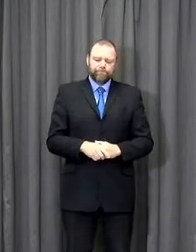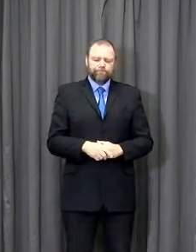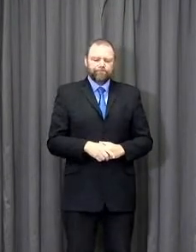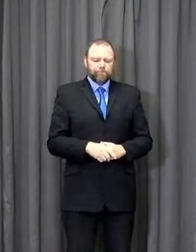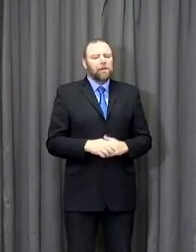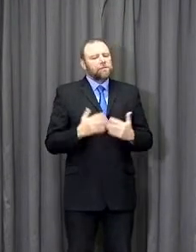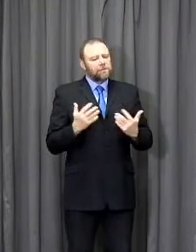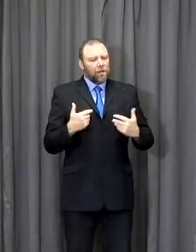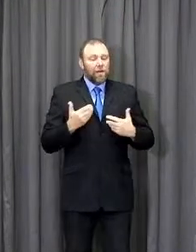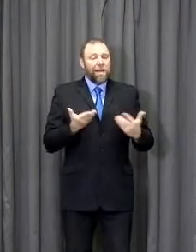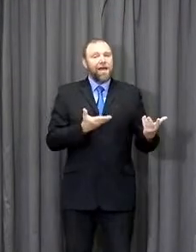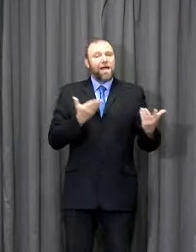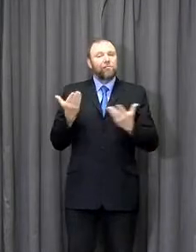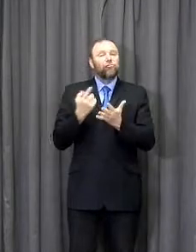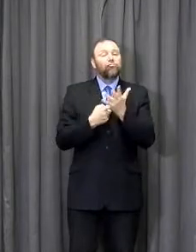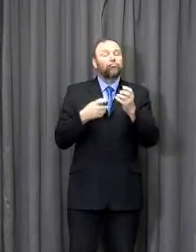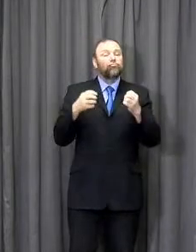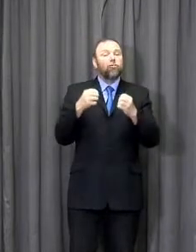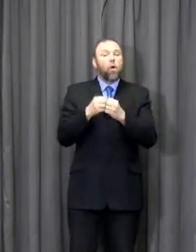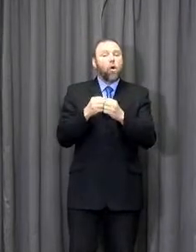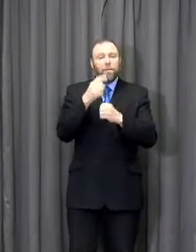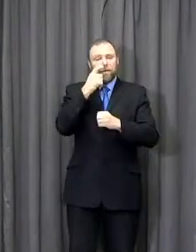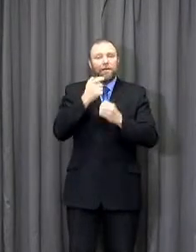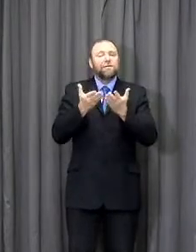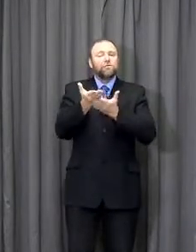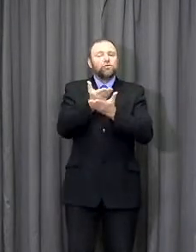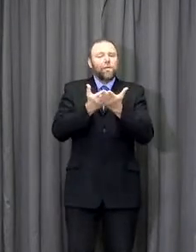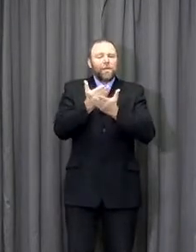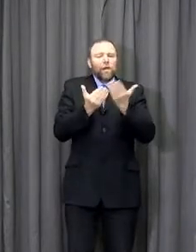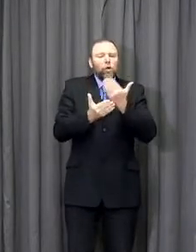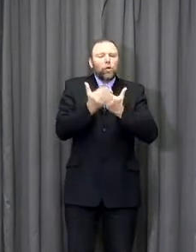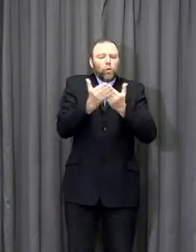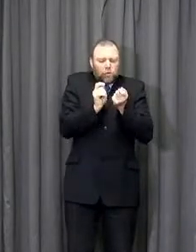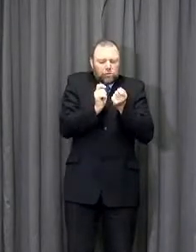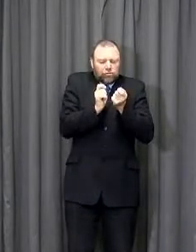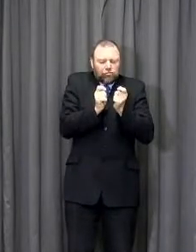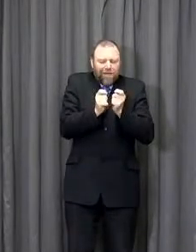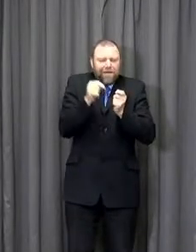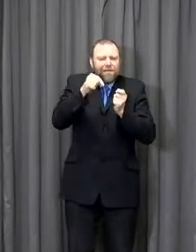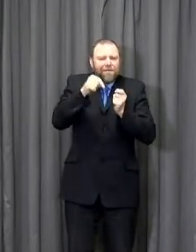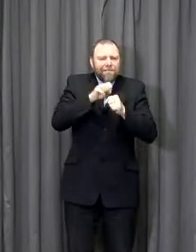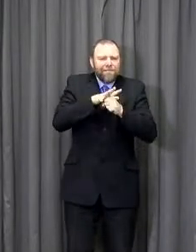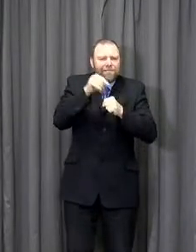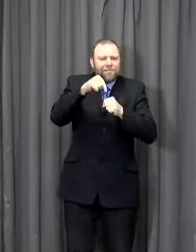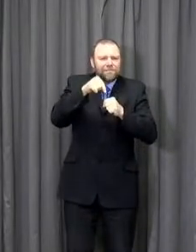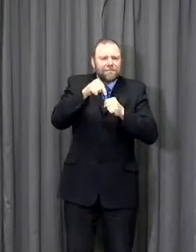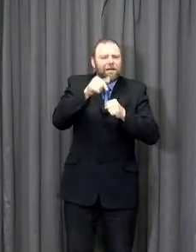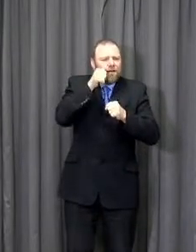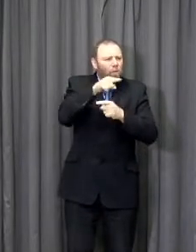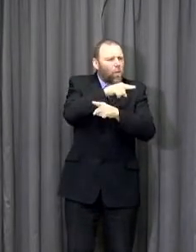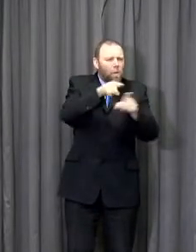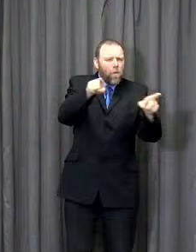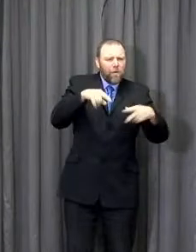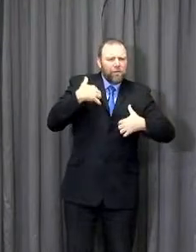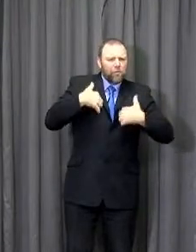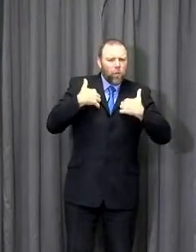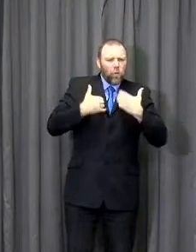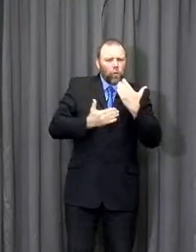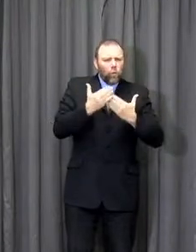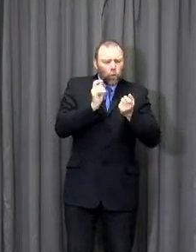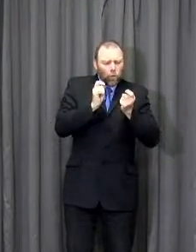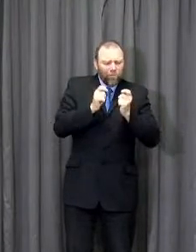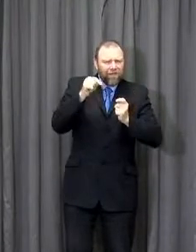So I'll hand over to Rob, and he can just talk a little bit about some of the new strains, because I know there's been a lot of interest in new variants of coronavirus.